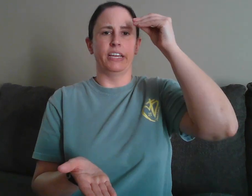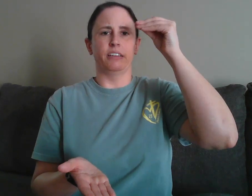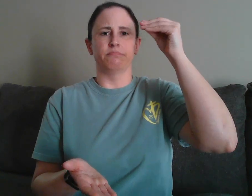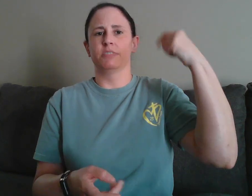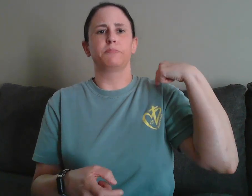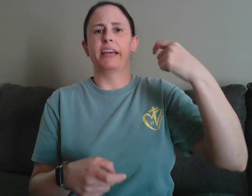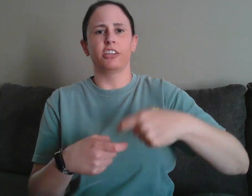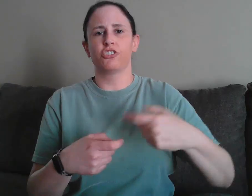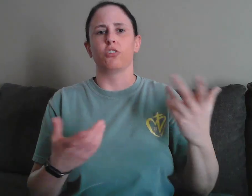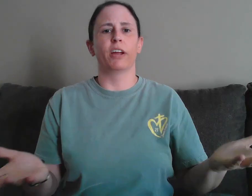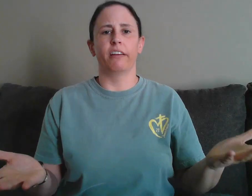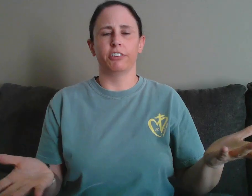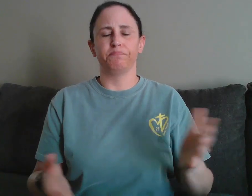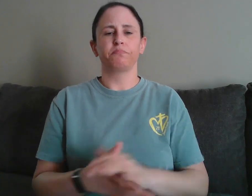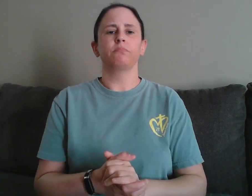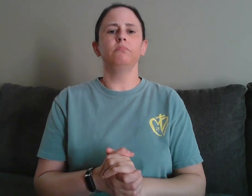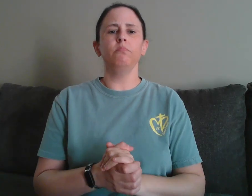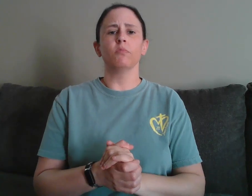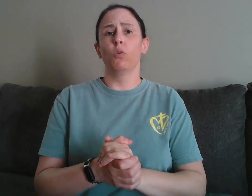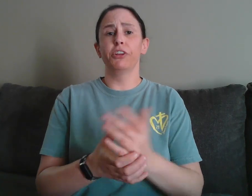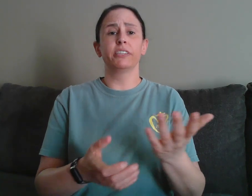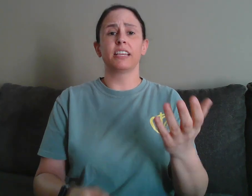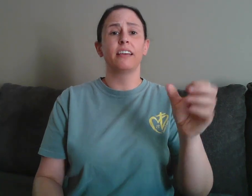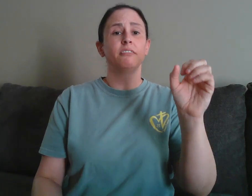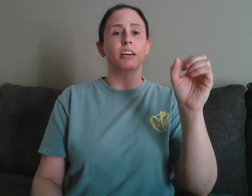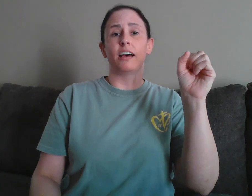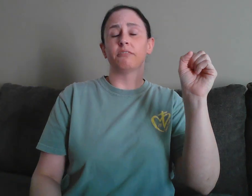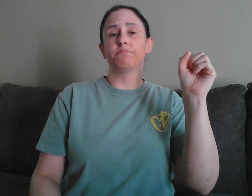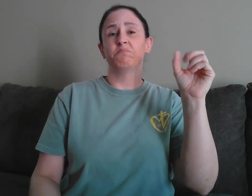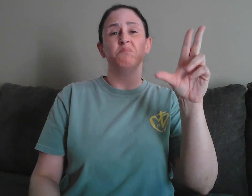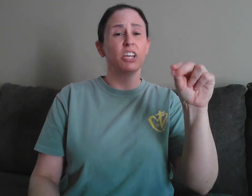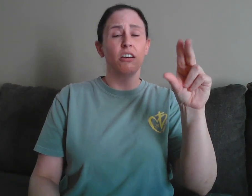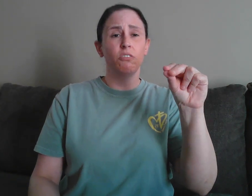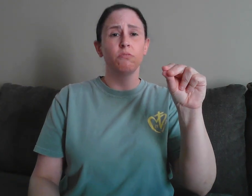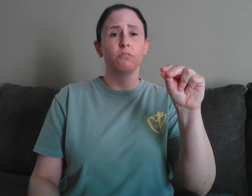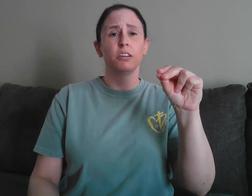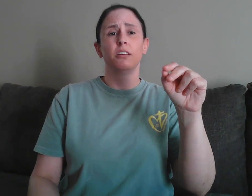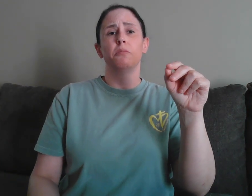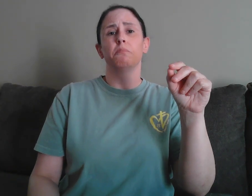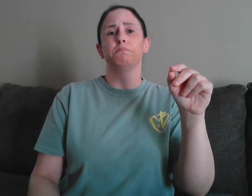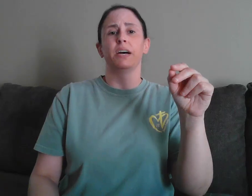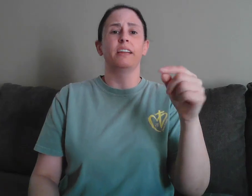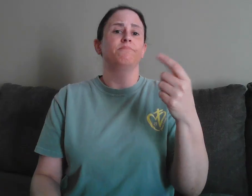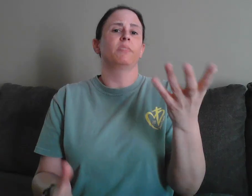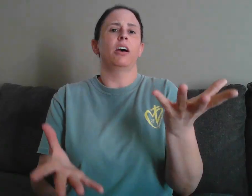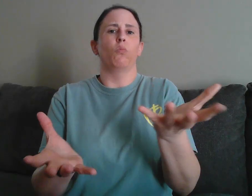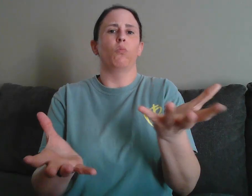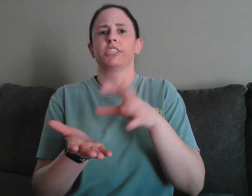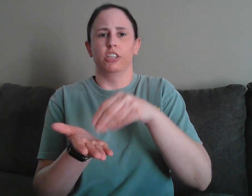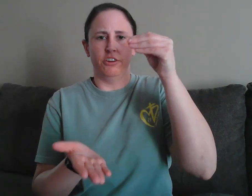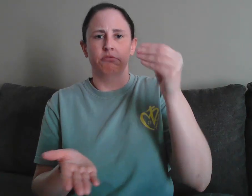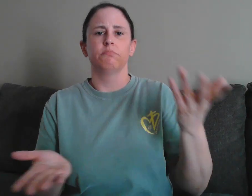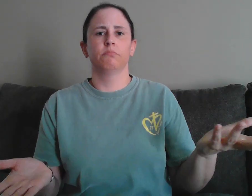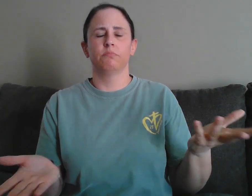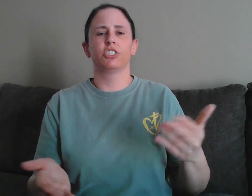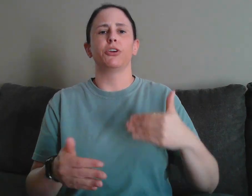learning Spanish or whatever. Or you could say, no, but I want to learn. So you